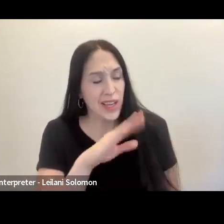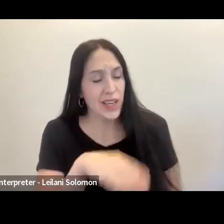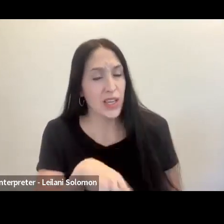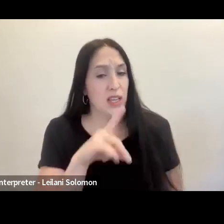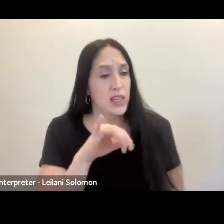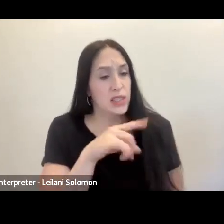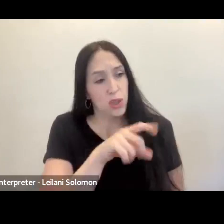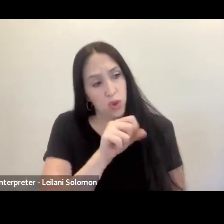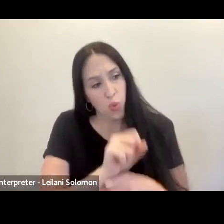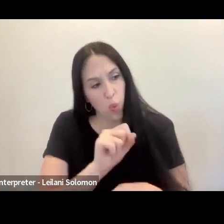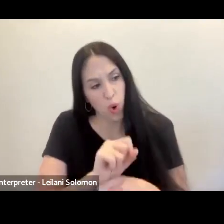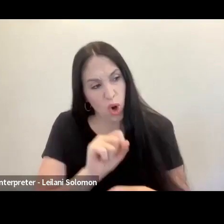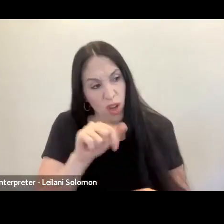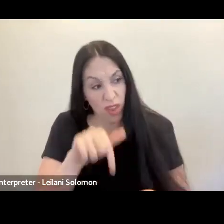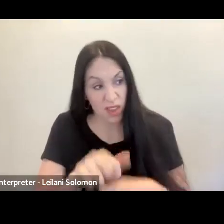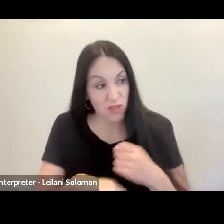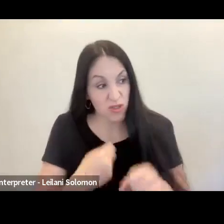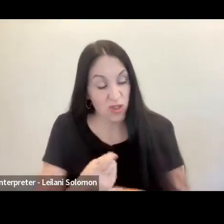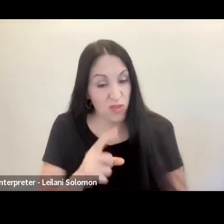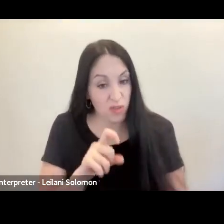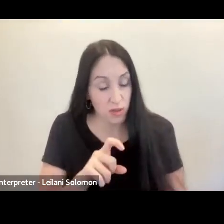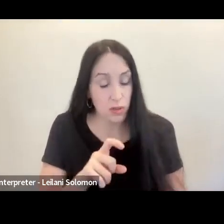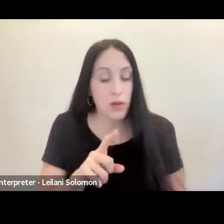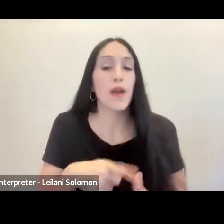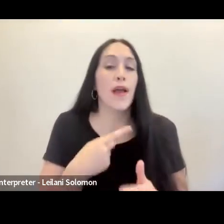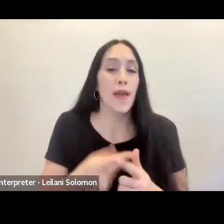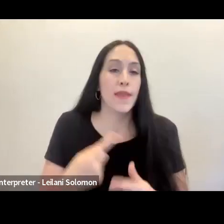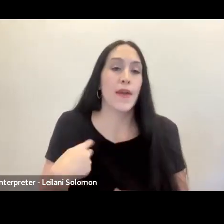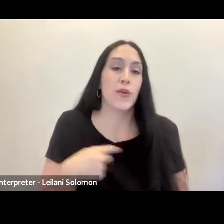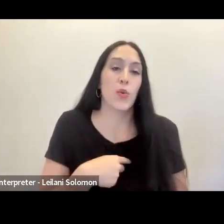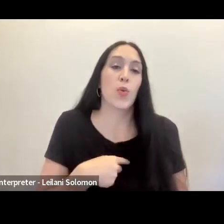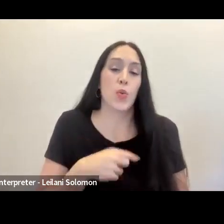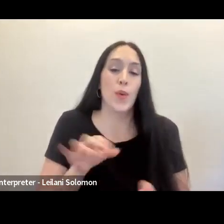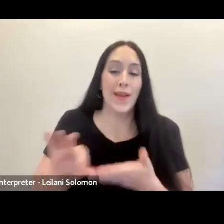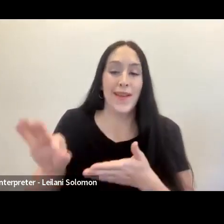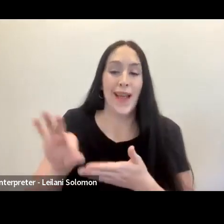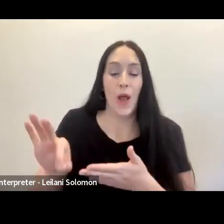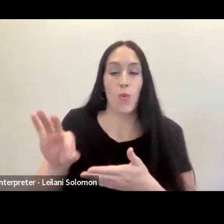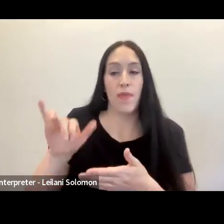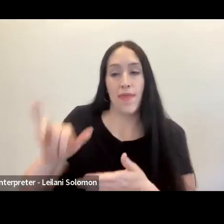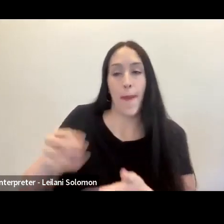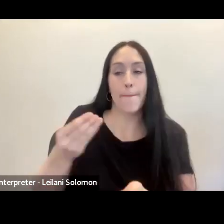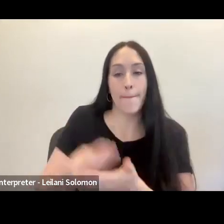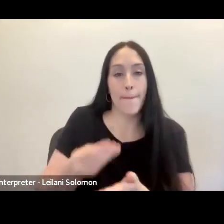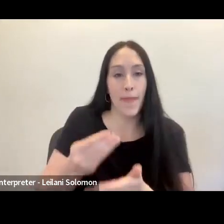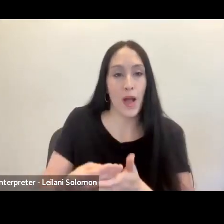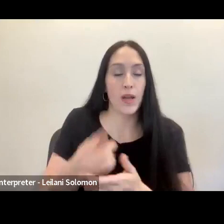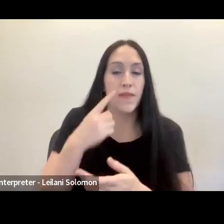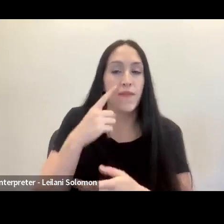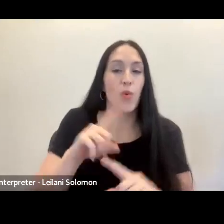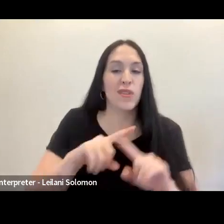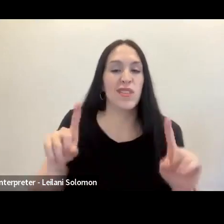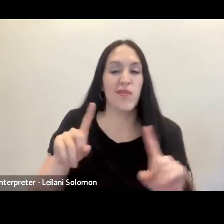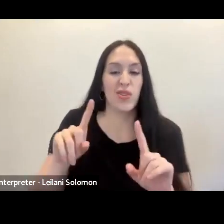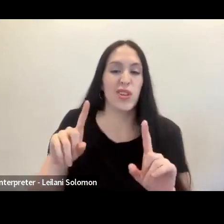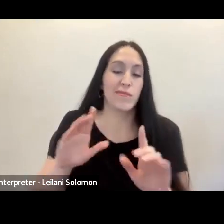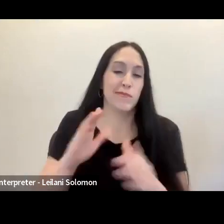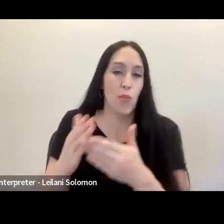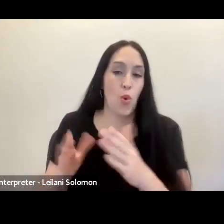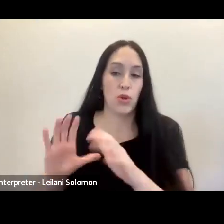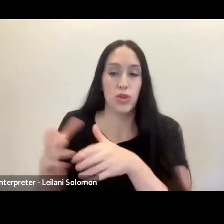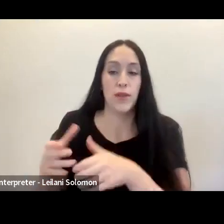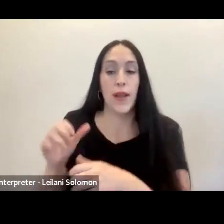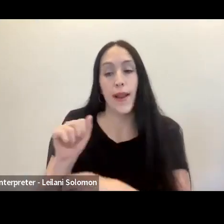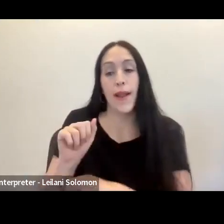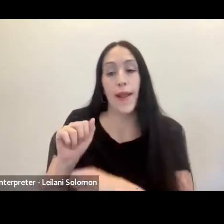year? And maybe we can count those contributions to the able to work portion. Because if a beneficiary, the individual that owns the